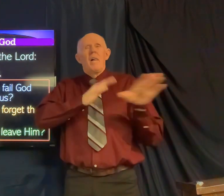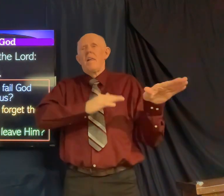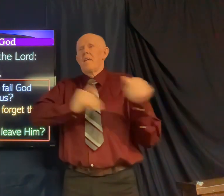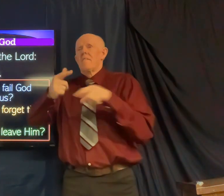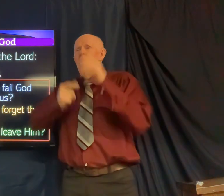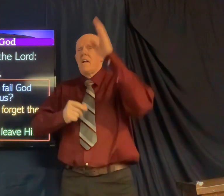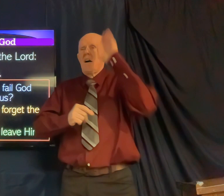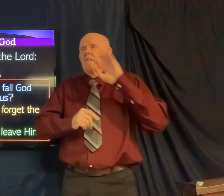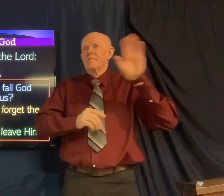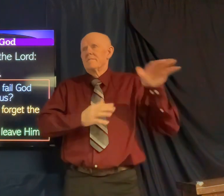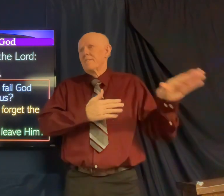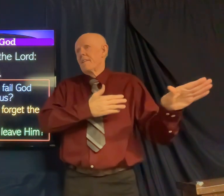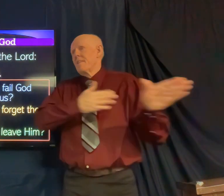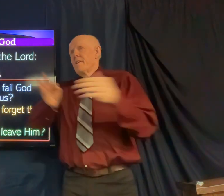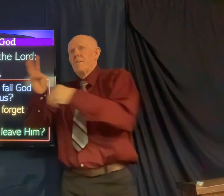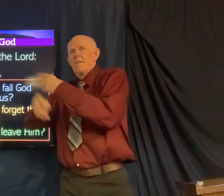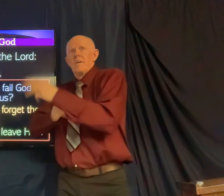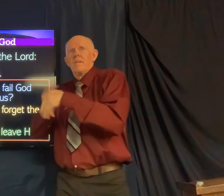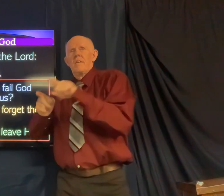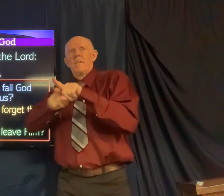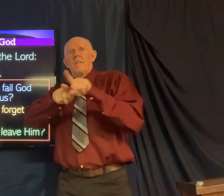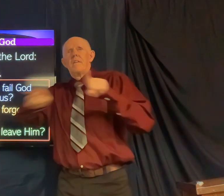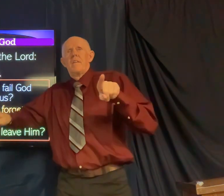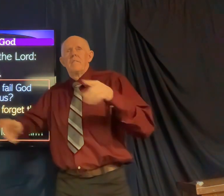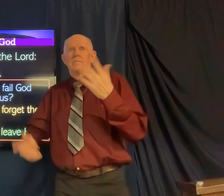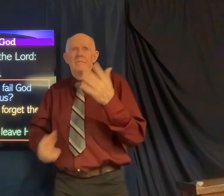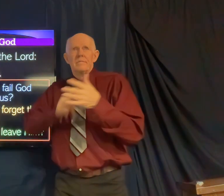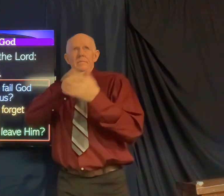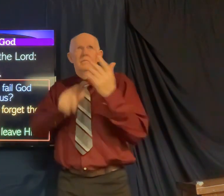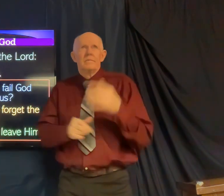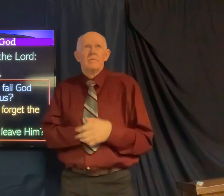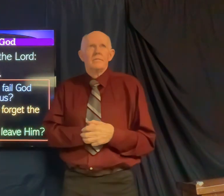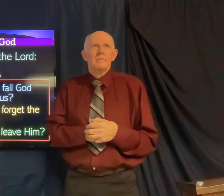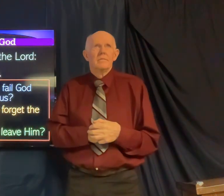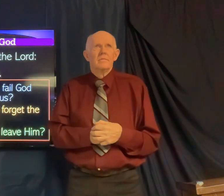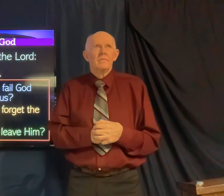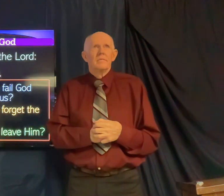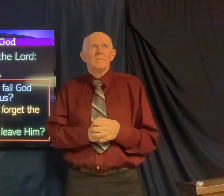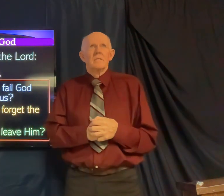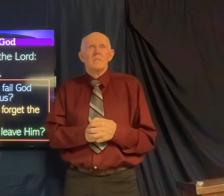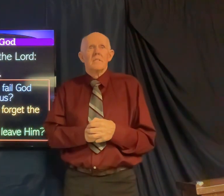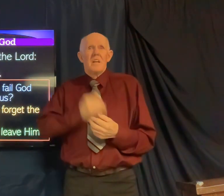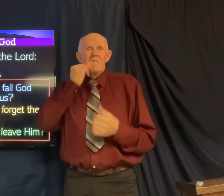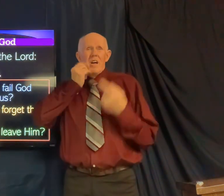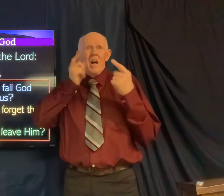Or they turn to the world and forget about God. They stray away.